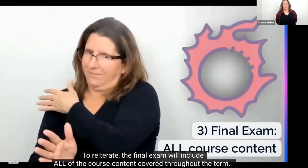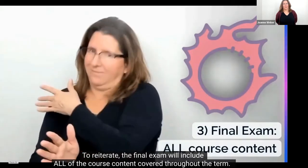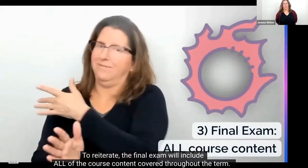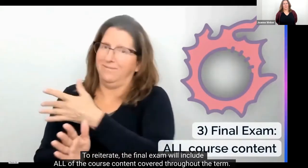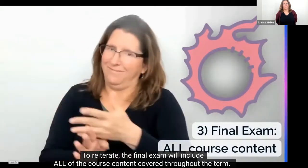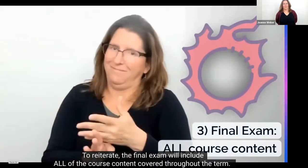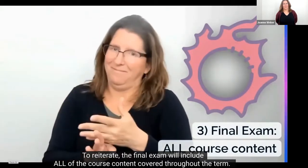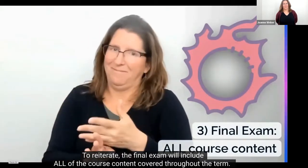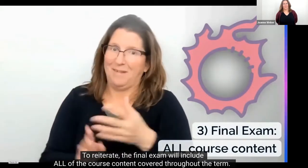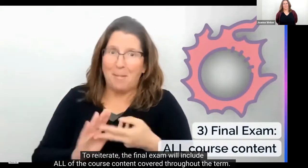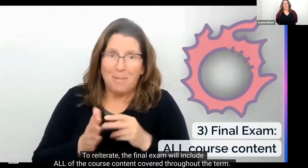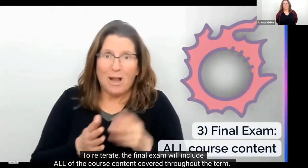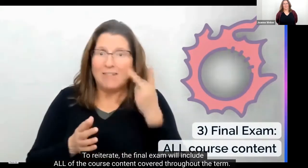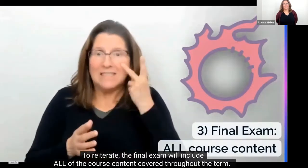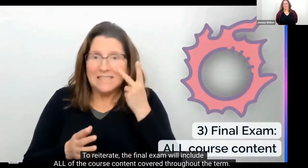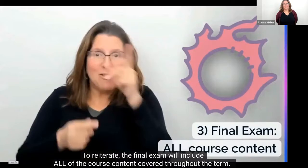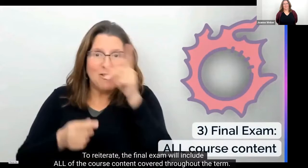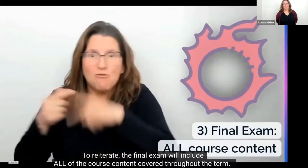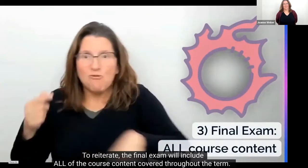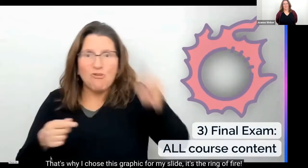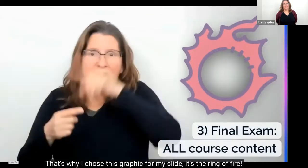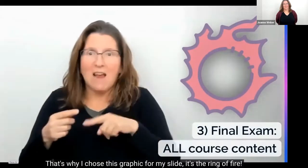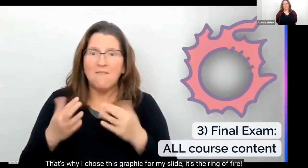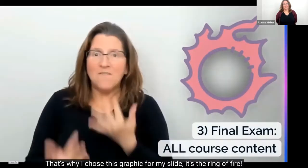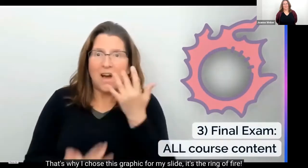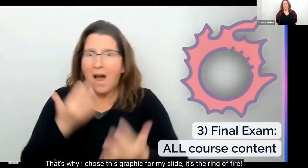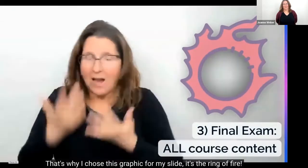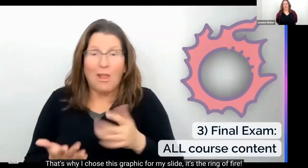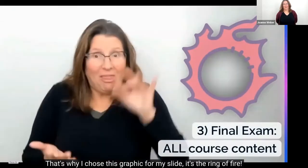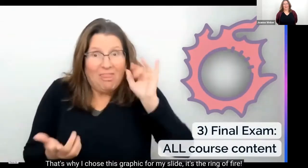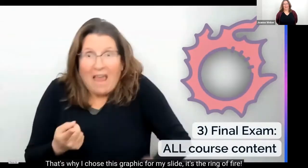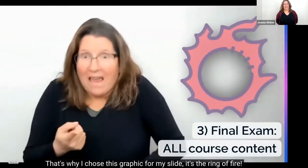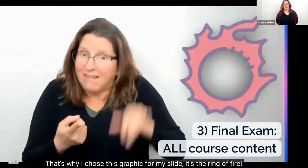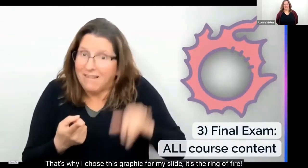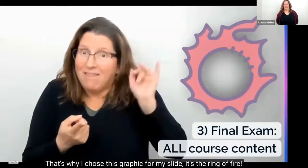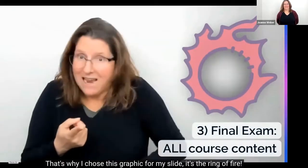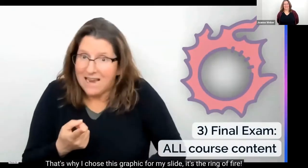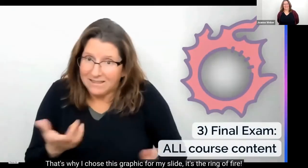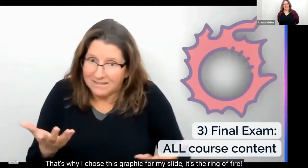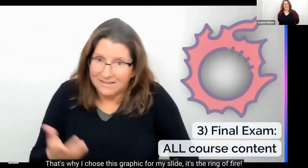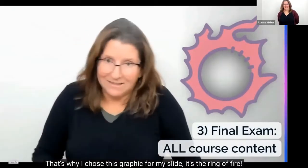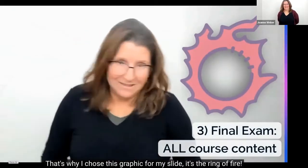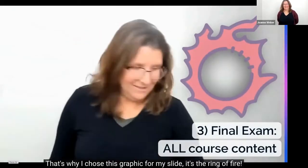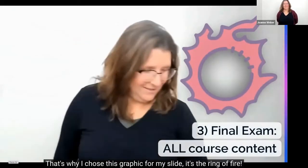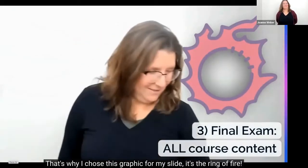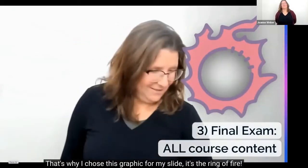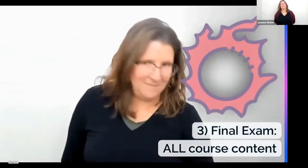course content covered throughout the term. That's why I chose this graphic for my slide. It's the ring of fire.